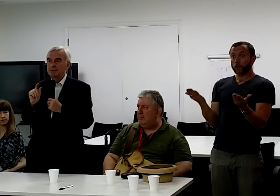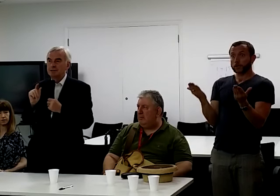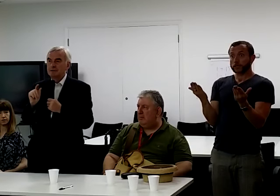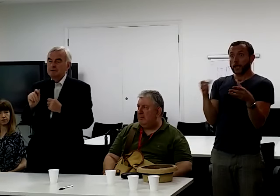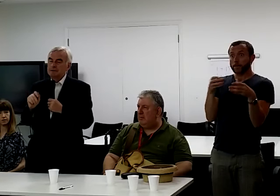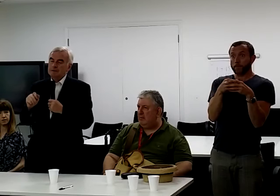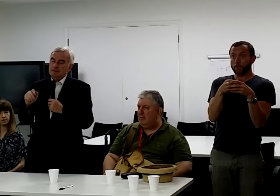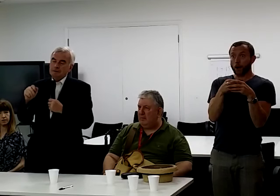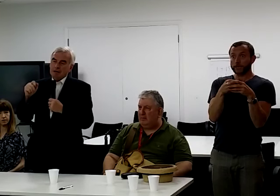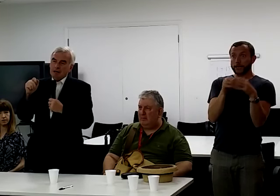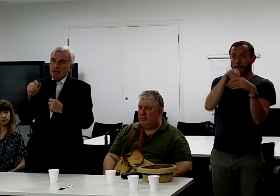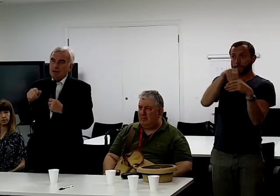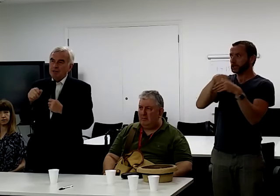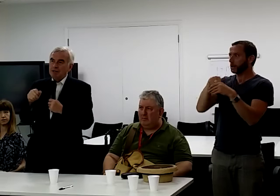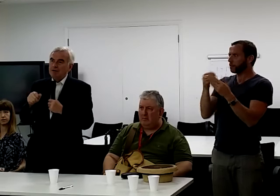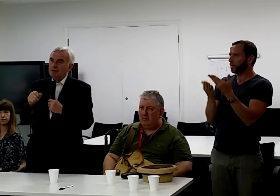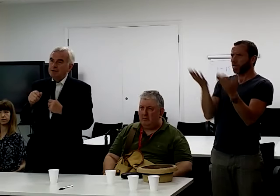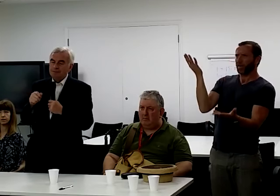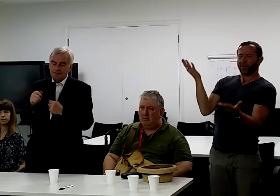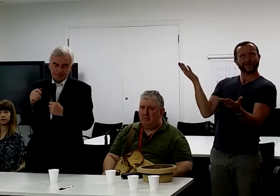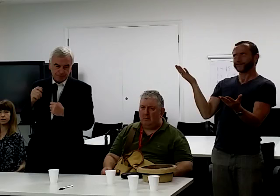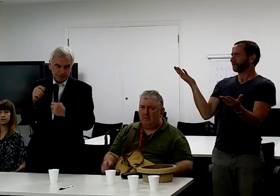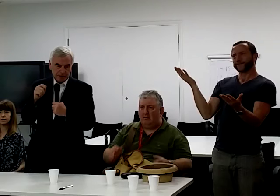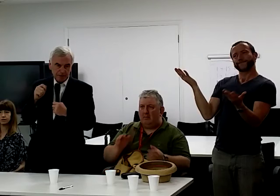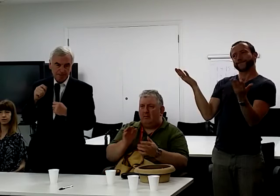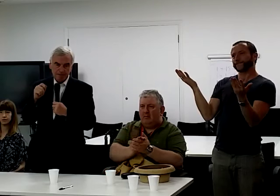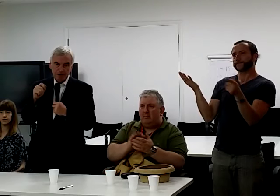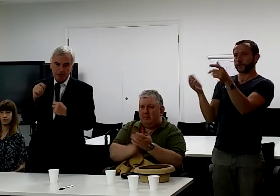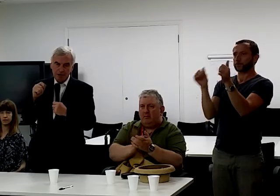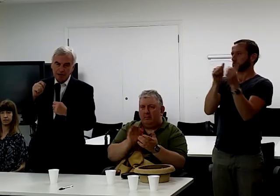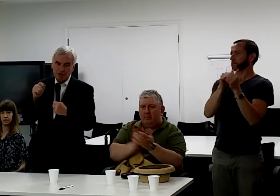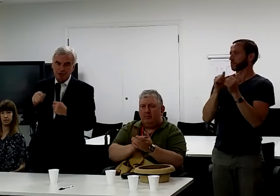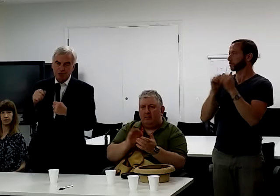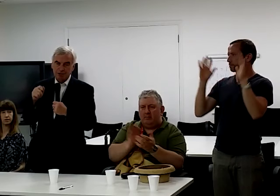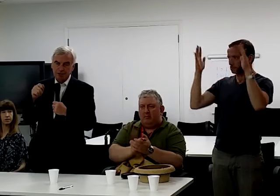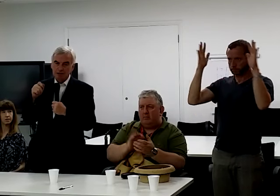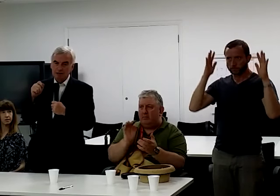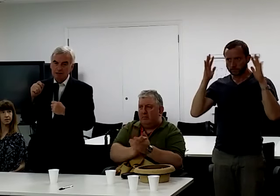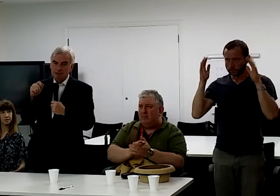party members. That's right. I believe...